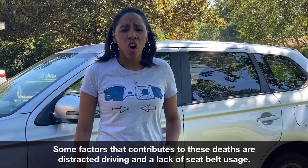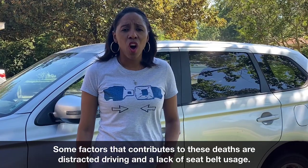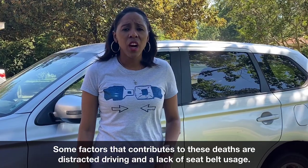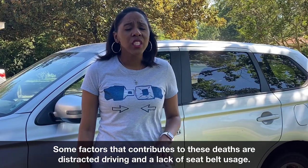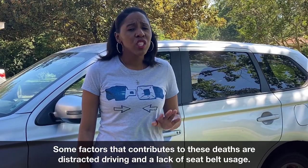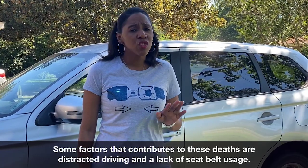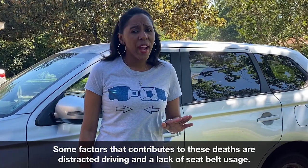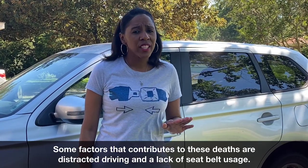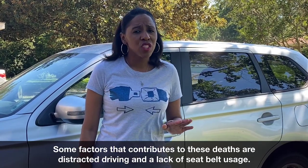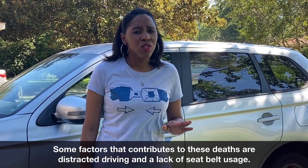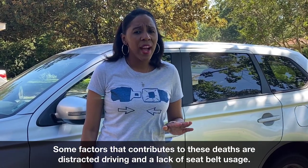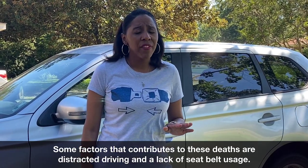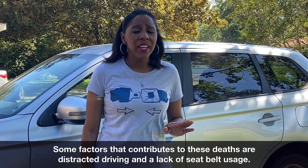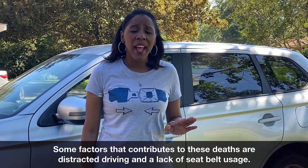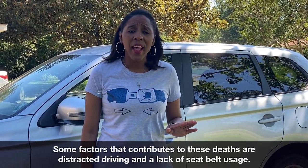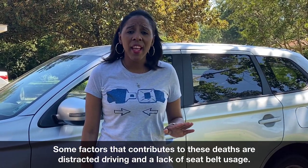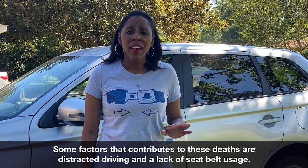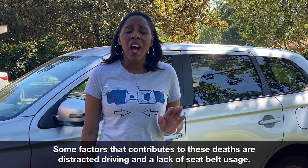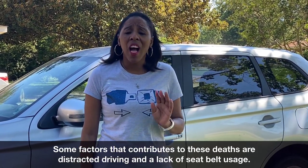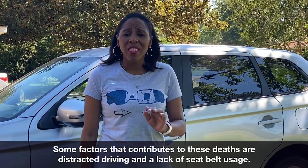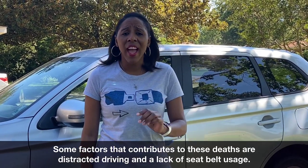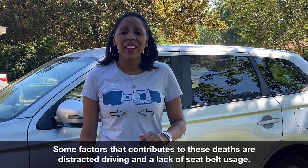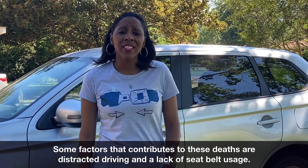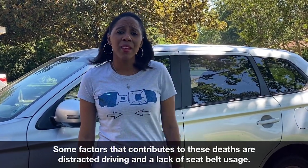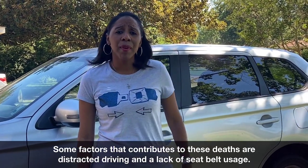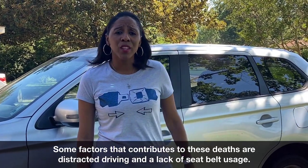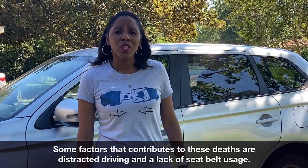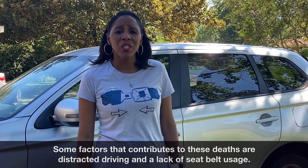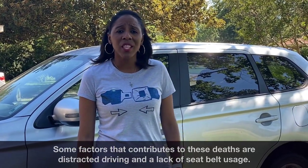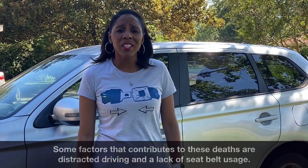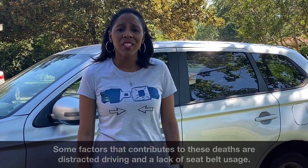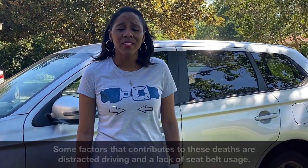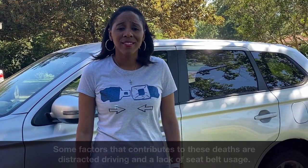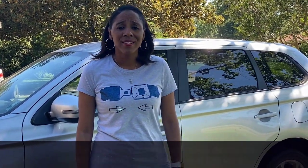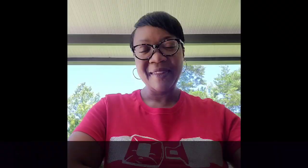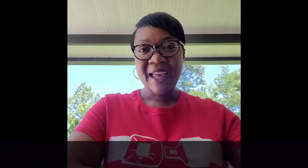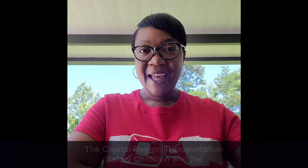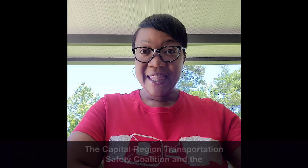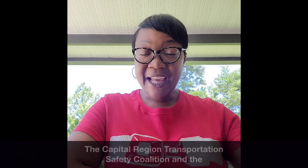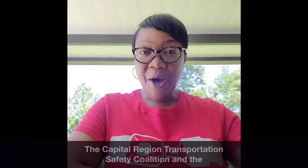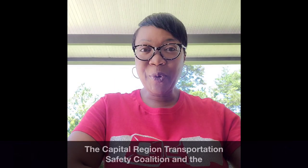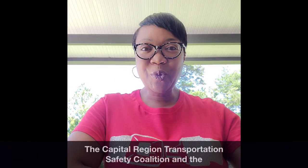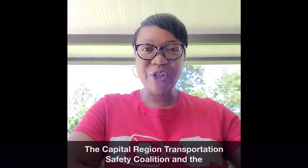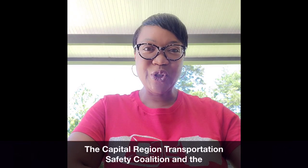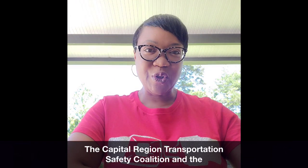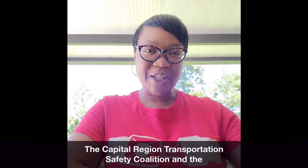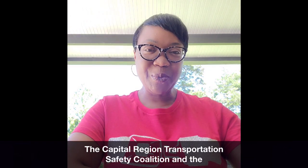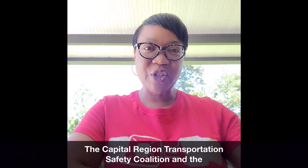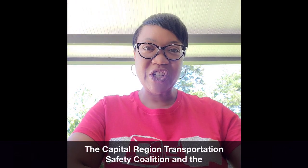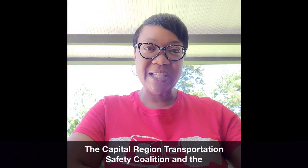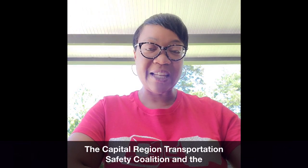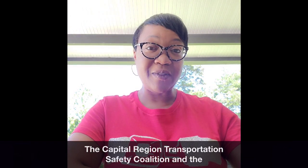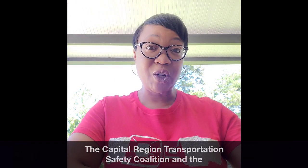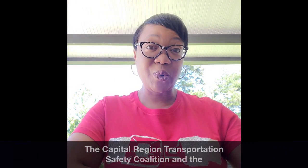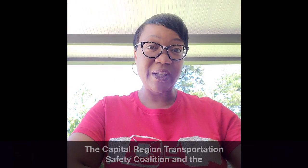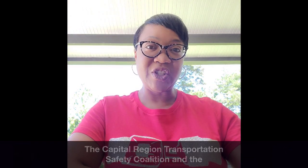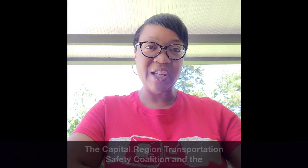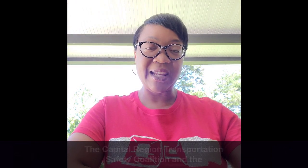are distracted driving and a lack of seatbelt usage. The Capital Region Transportation Safety Coalition and